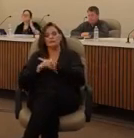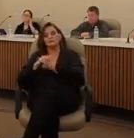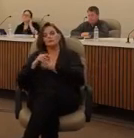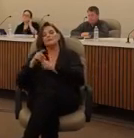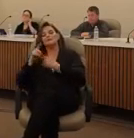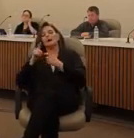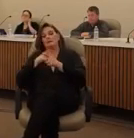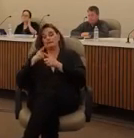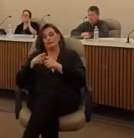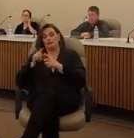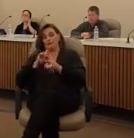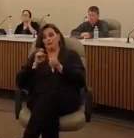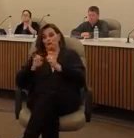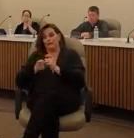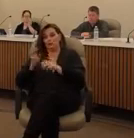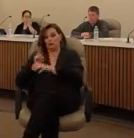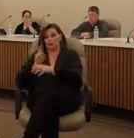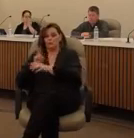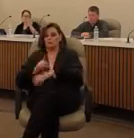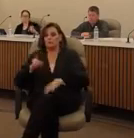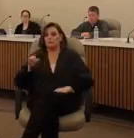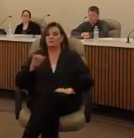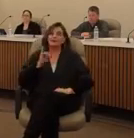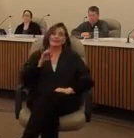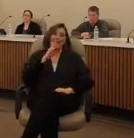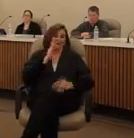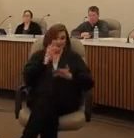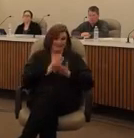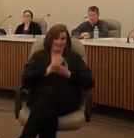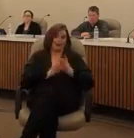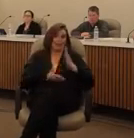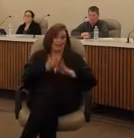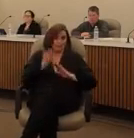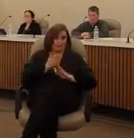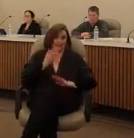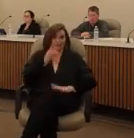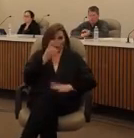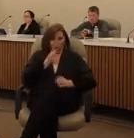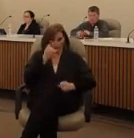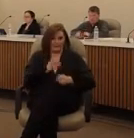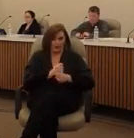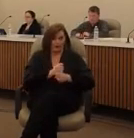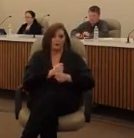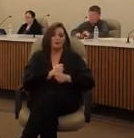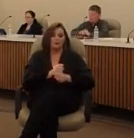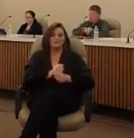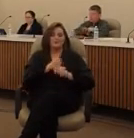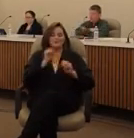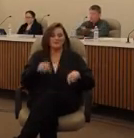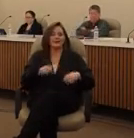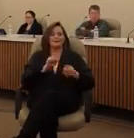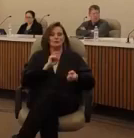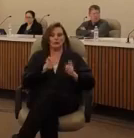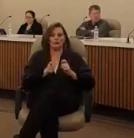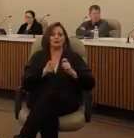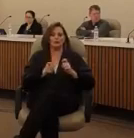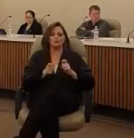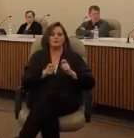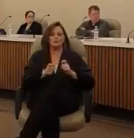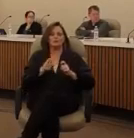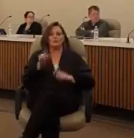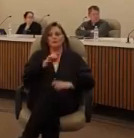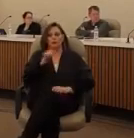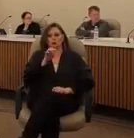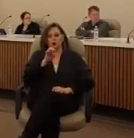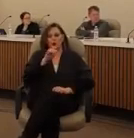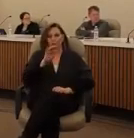Or until they abandon, Or- if they were to stop operating. For a year, right? Usually it's for a year, yep. Okay.